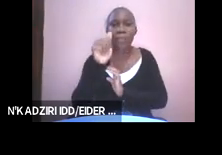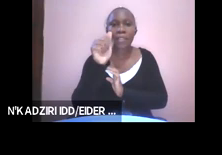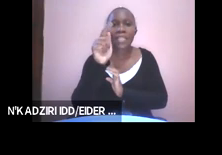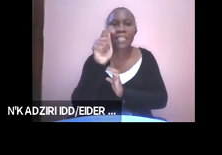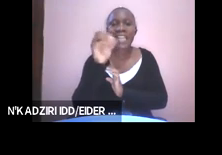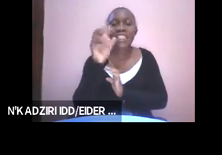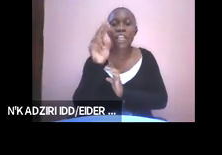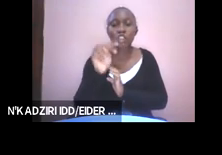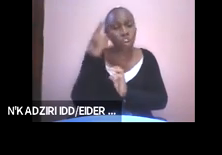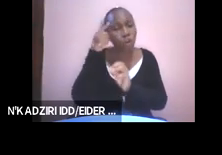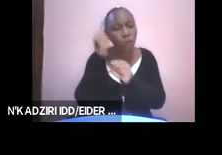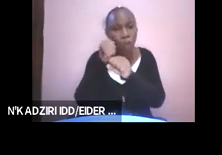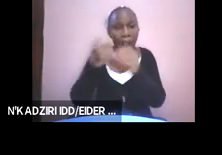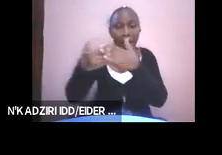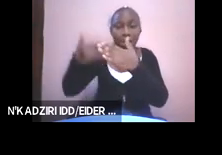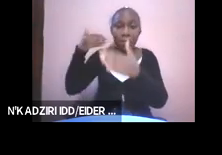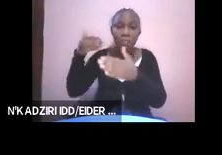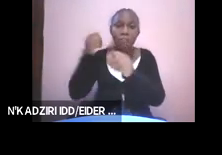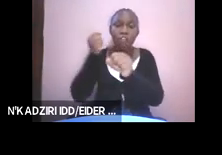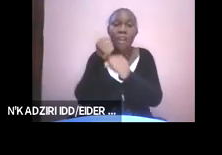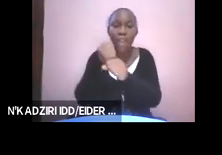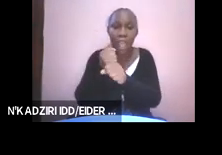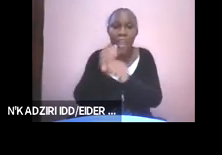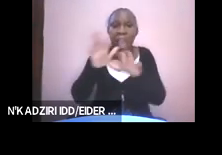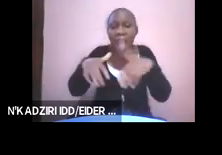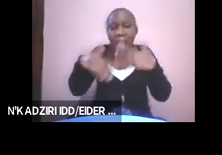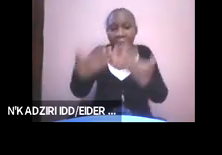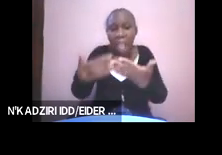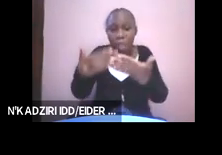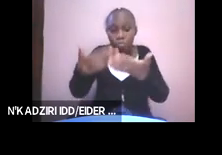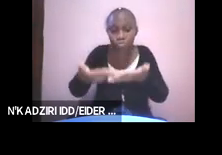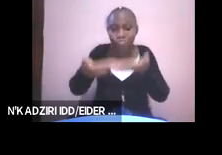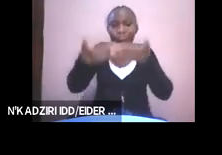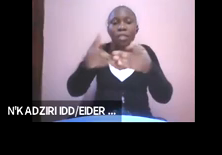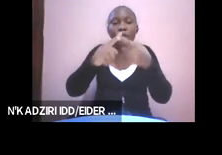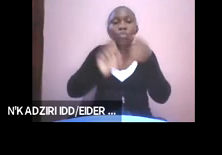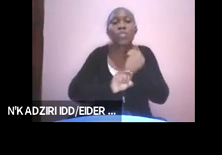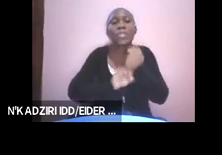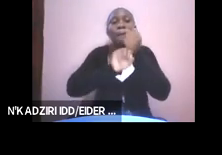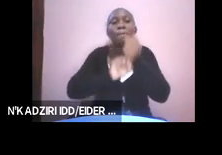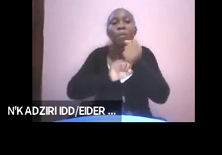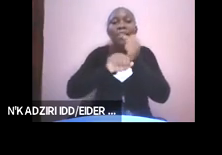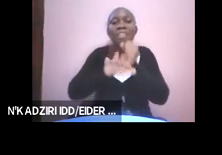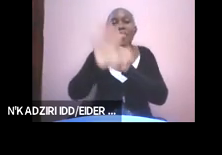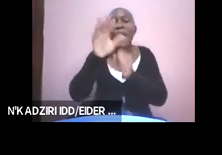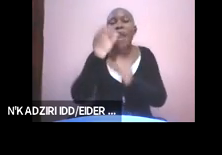and how that is presented in support of their argument that they made. And if you have any suggestions